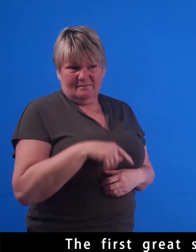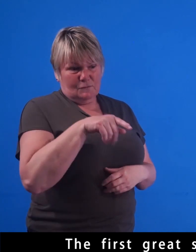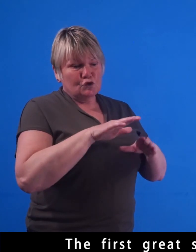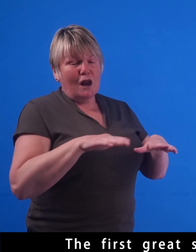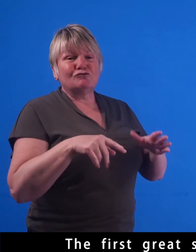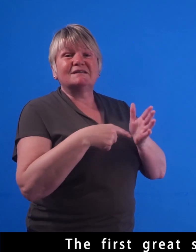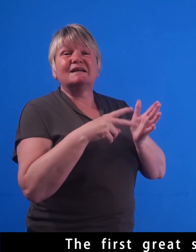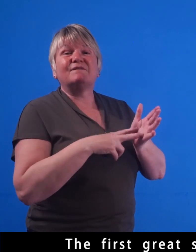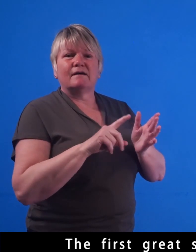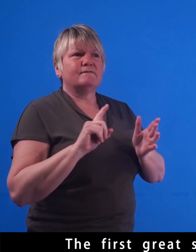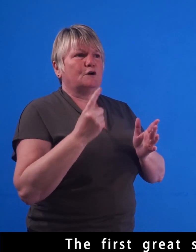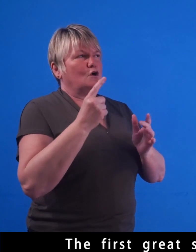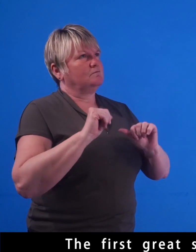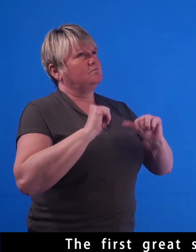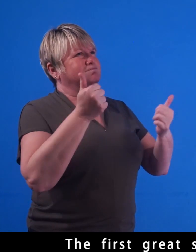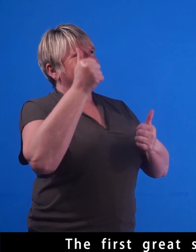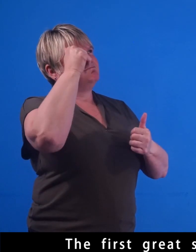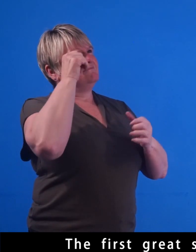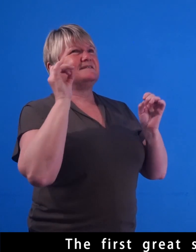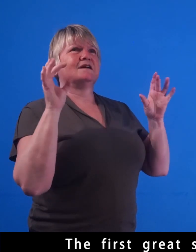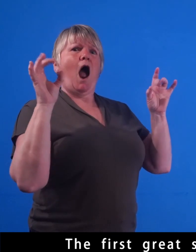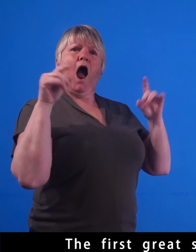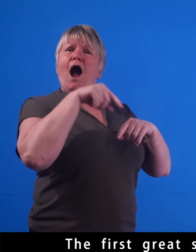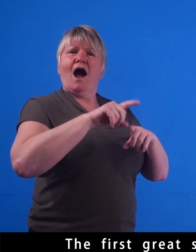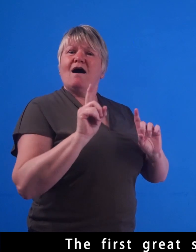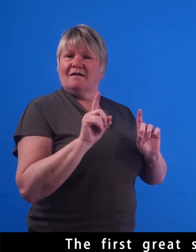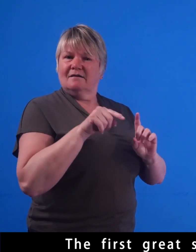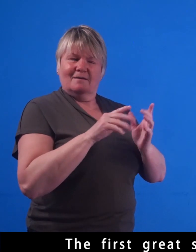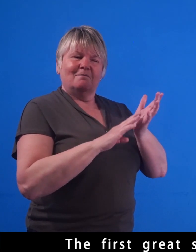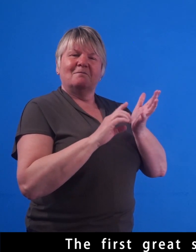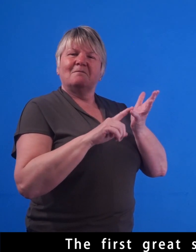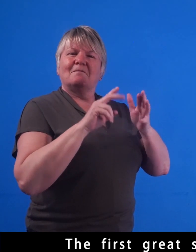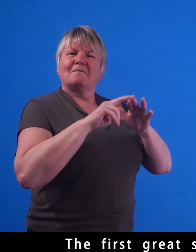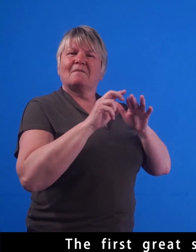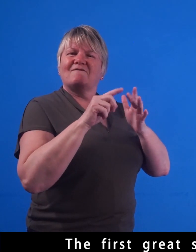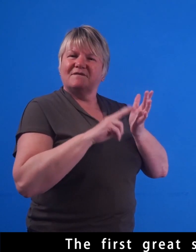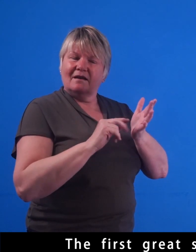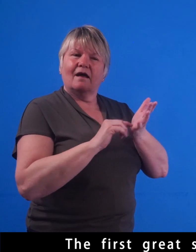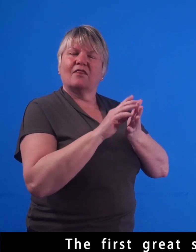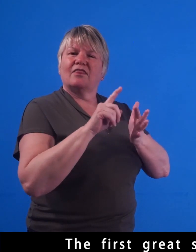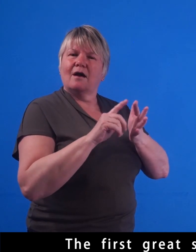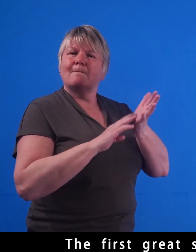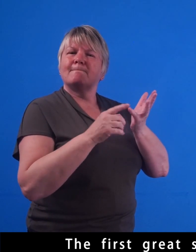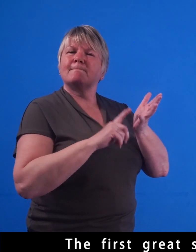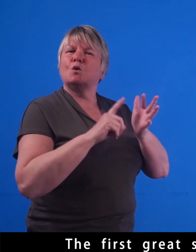The first great star of children's television was Muffin the Mule,